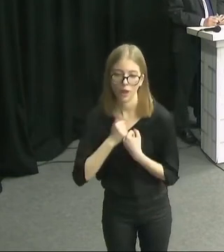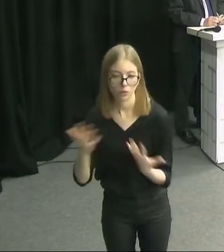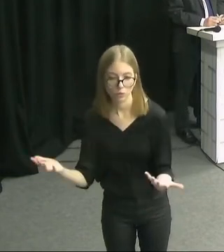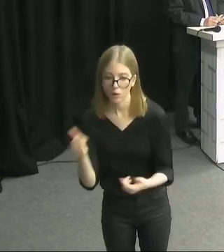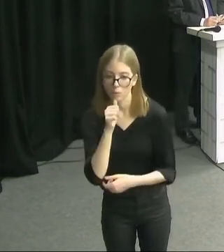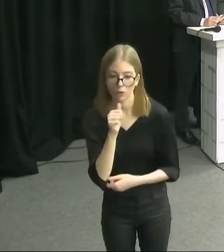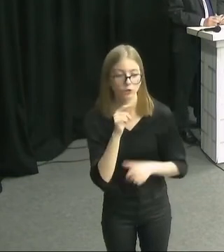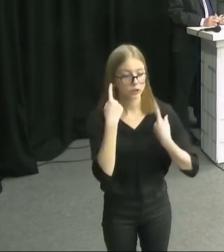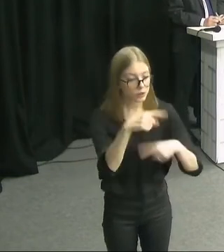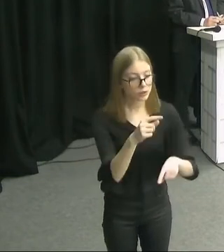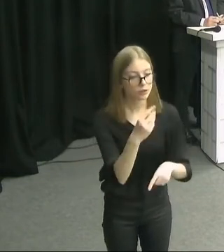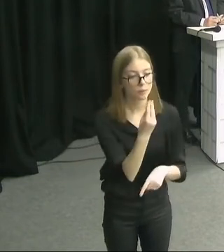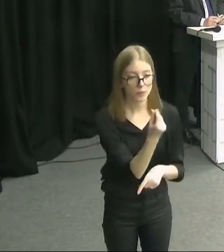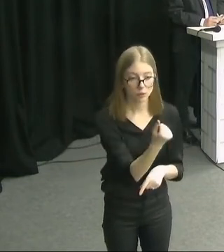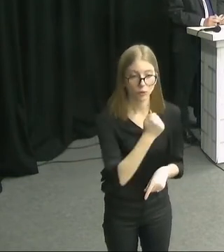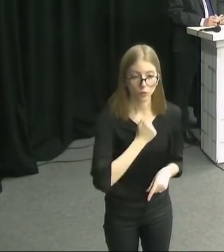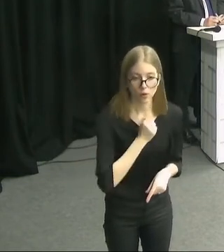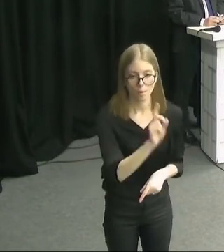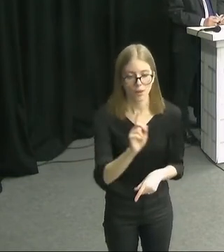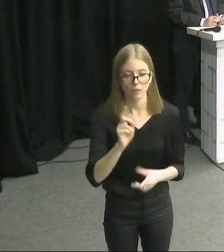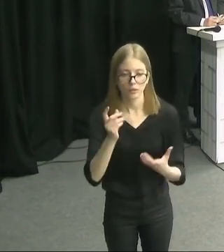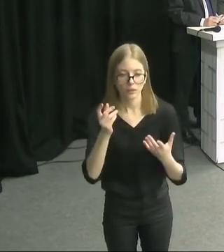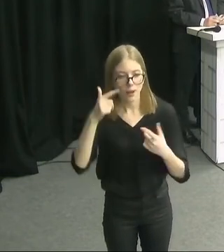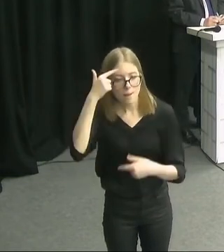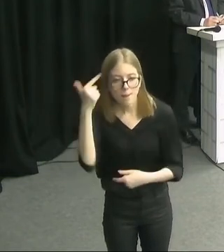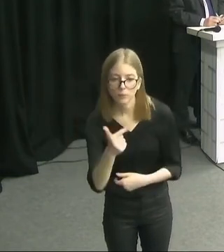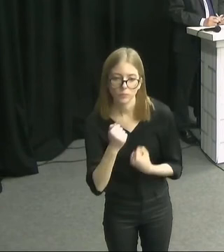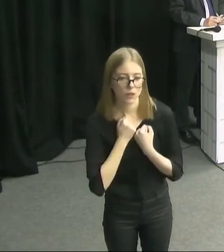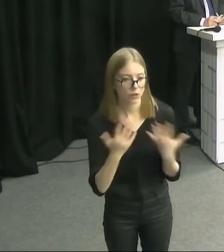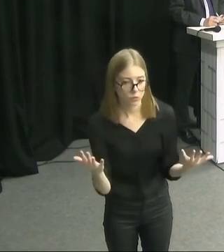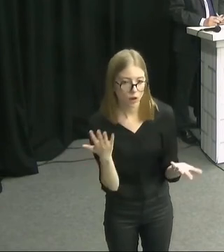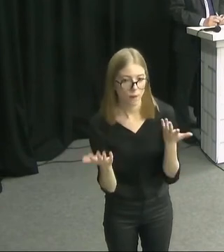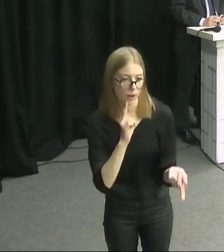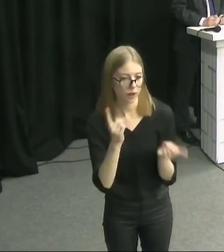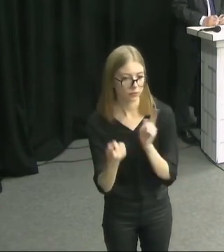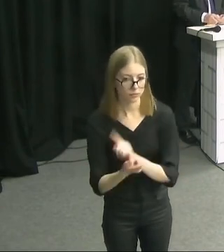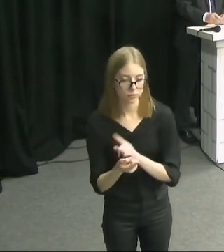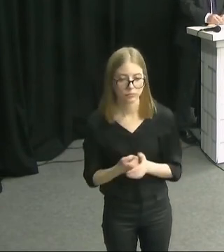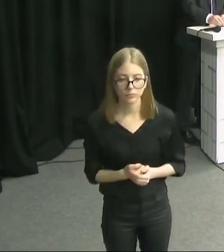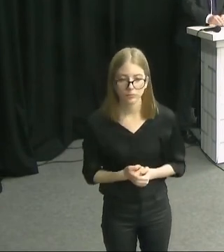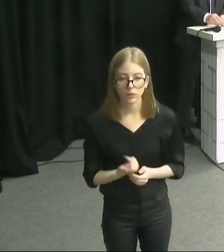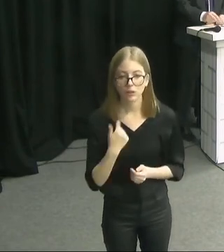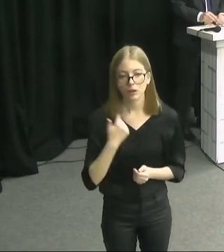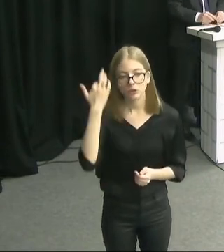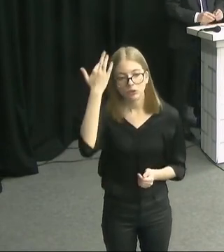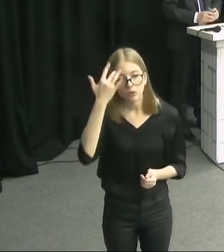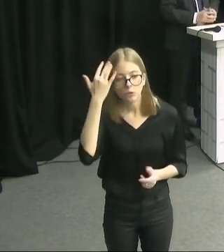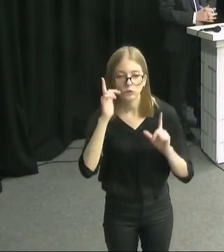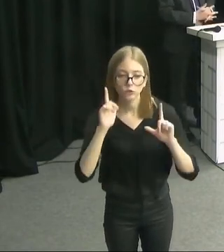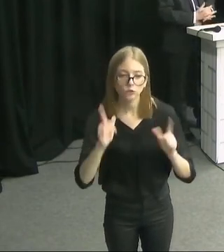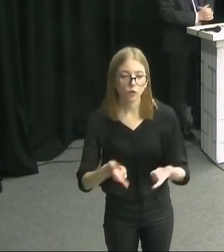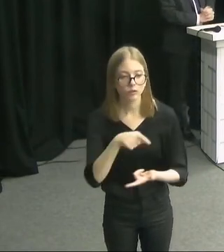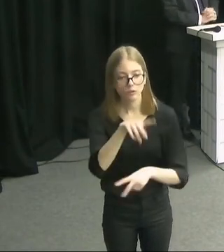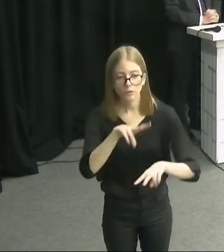financial situation. Some have better situations, others in the worse situations. Some students have more finances